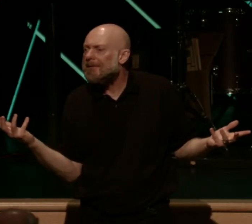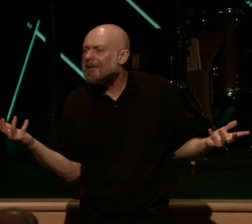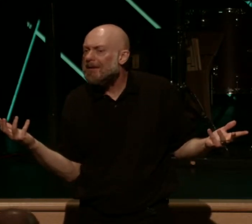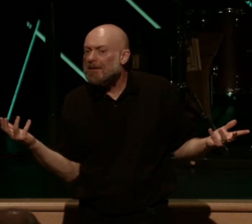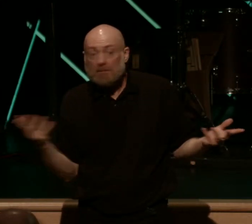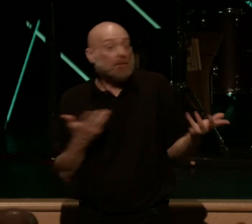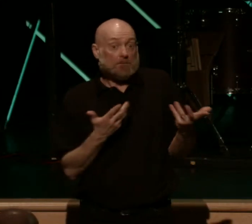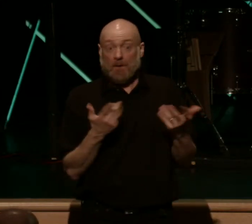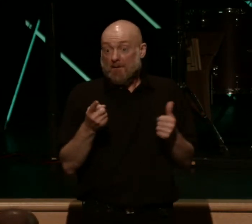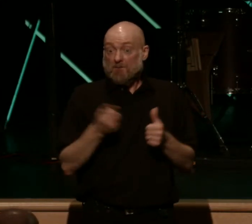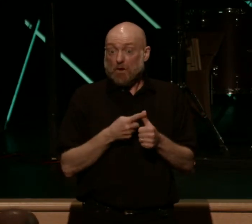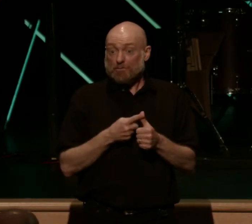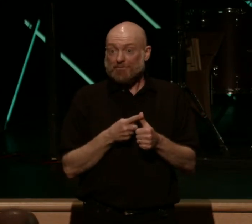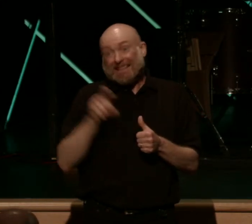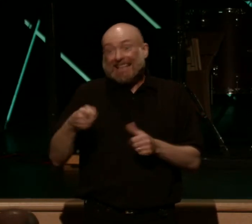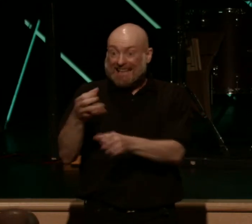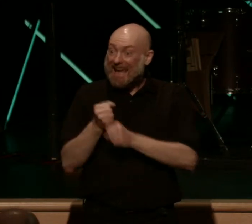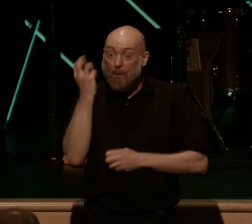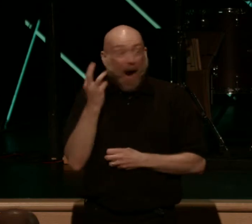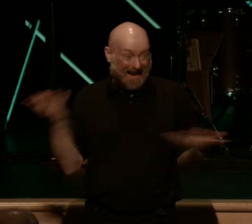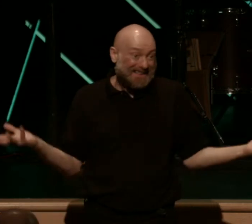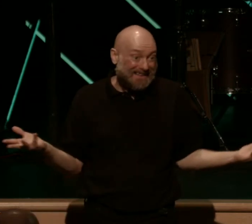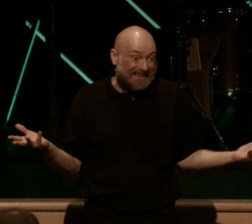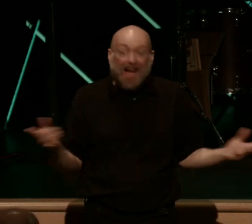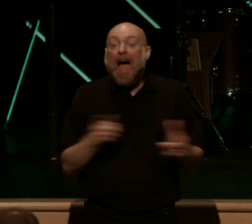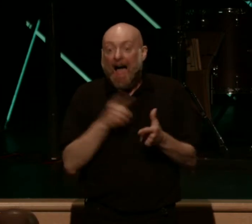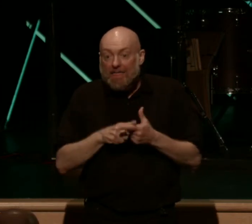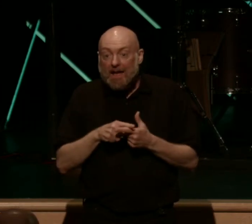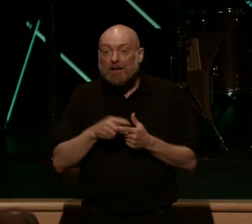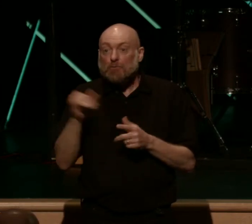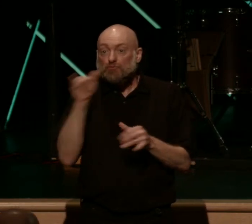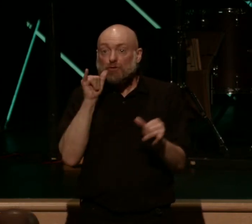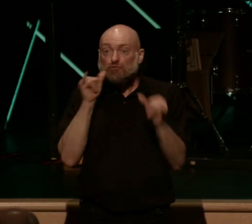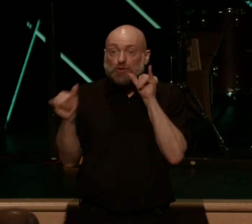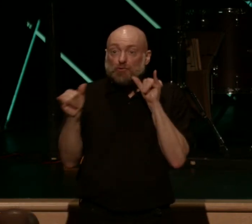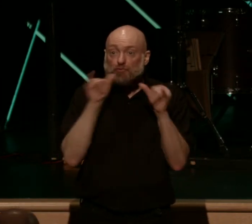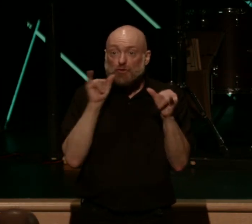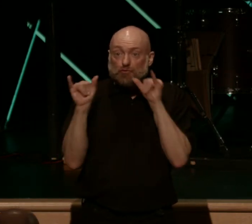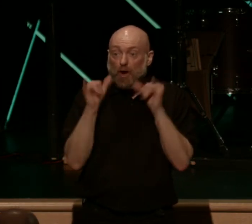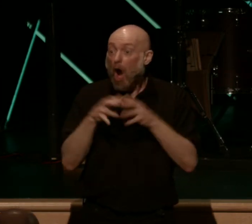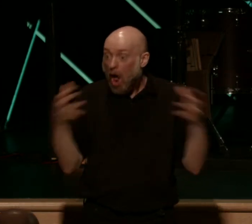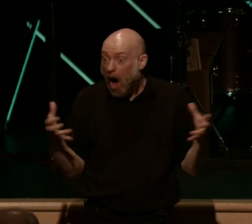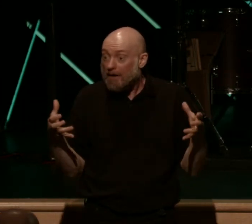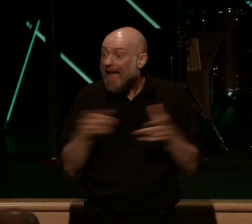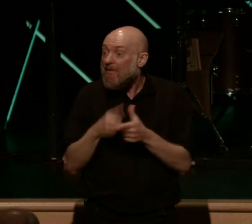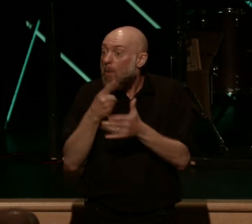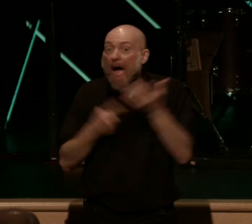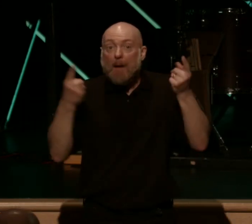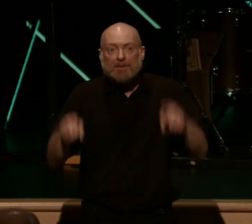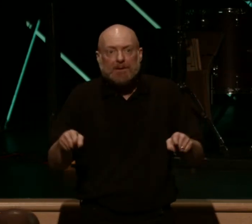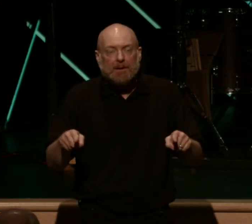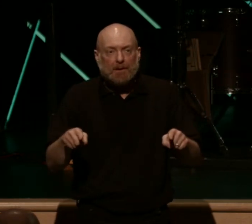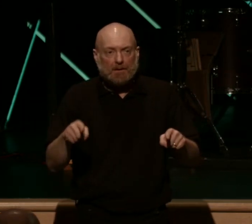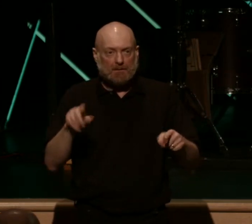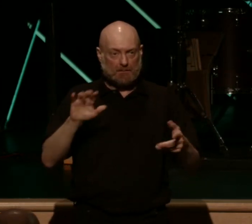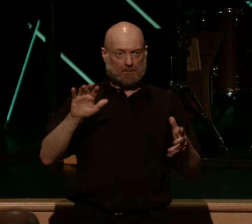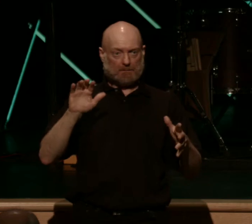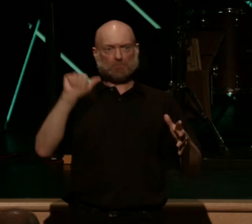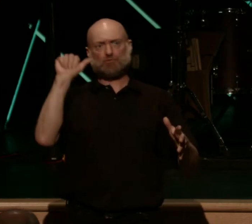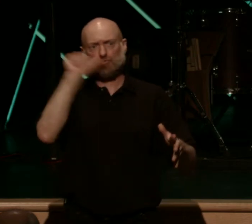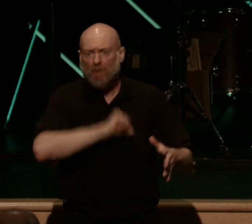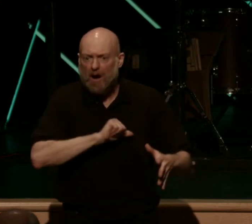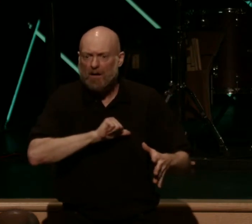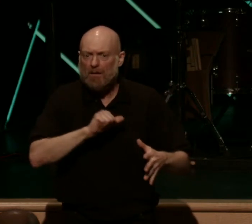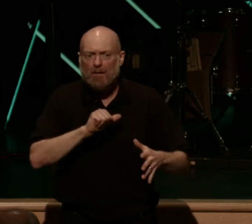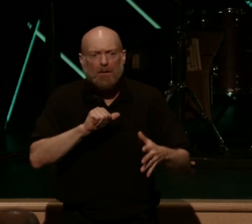Well, first they would need to get wine. And then they would need to drink a lot of it. And then what happens? They get drunk. What